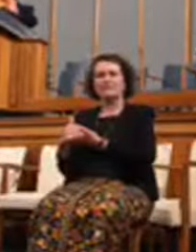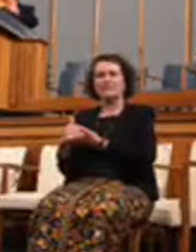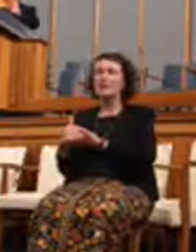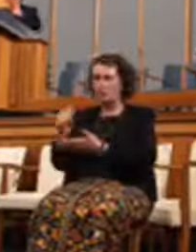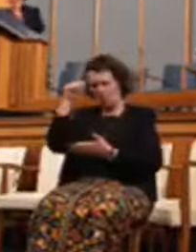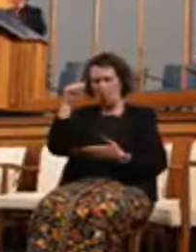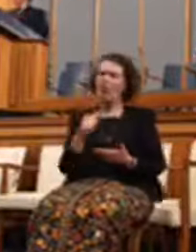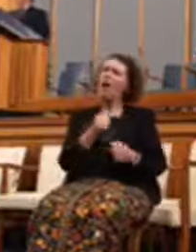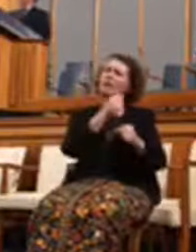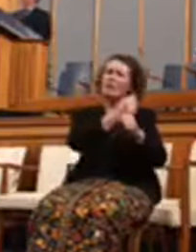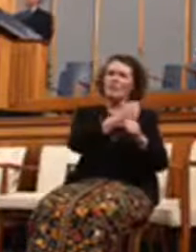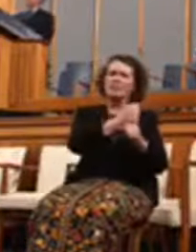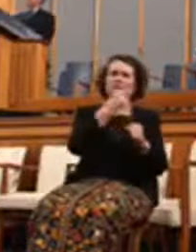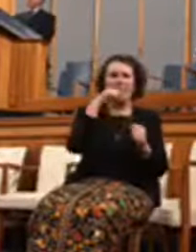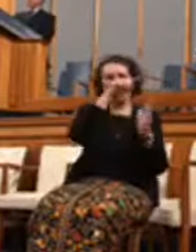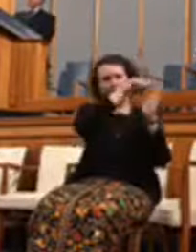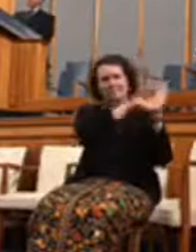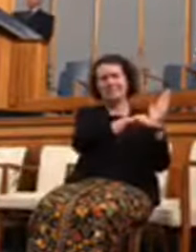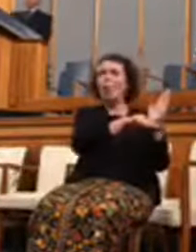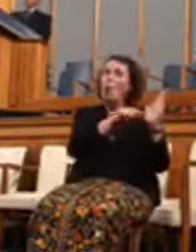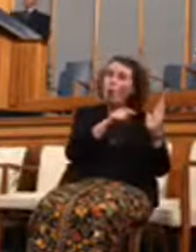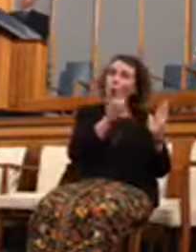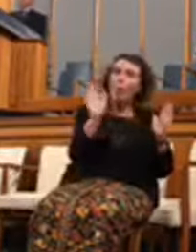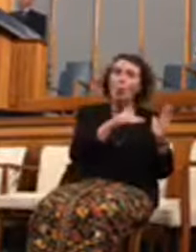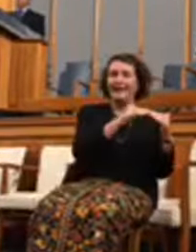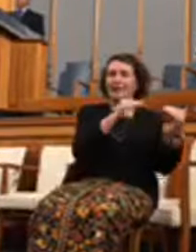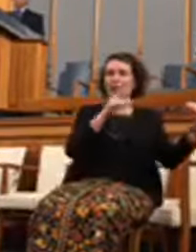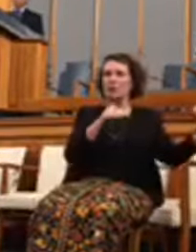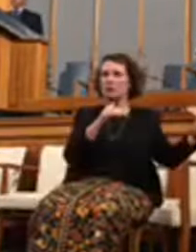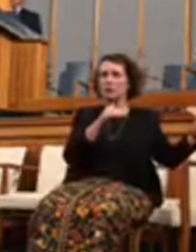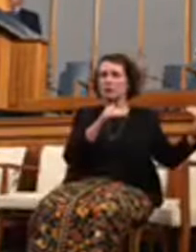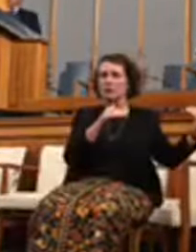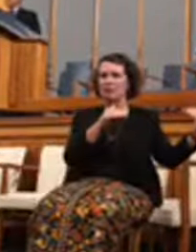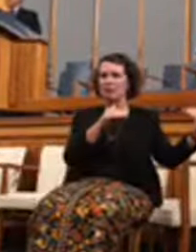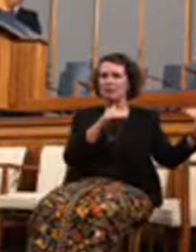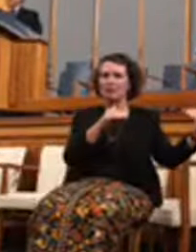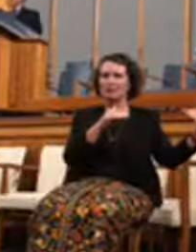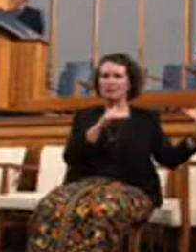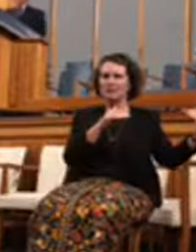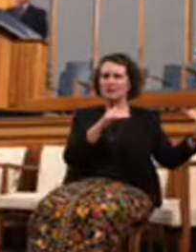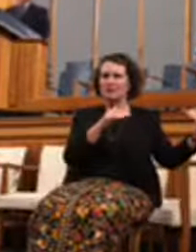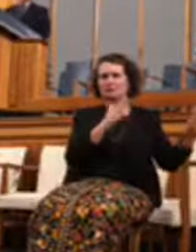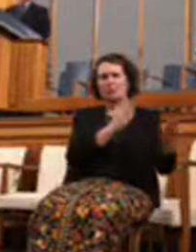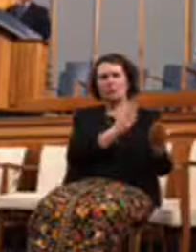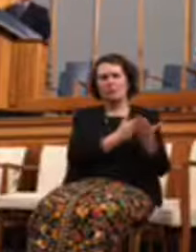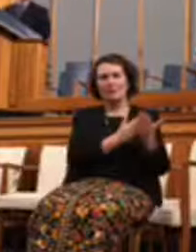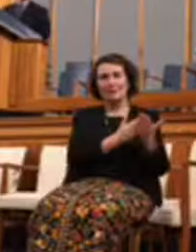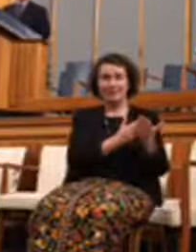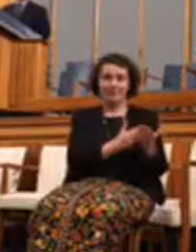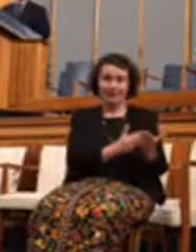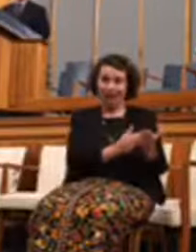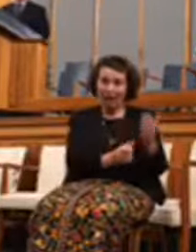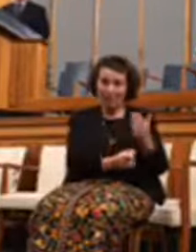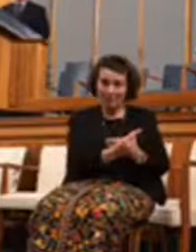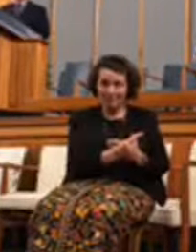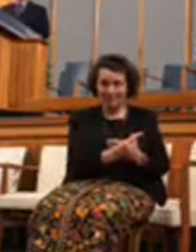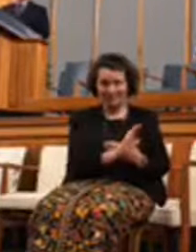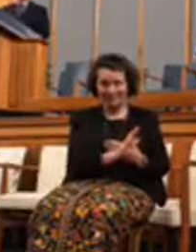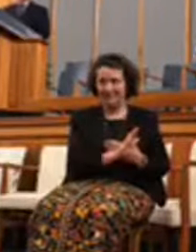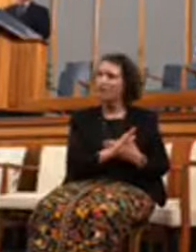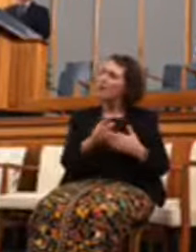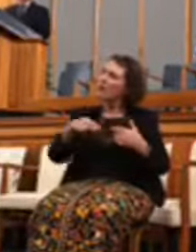equal, but decrees will not make people to be equal. Here is where we are all